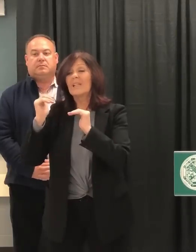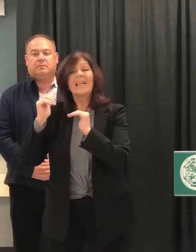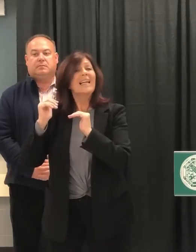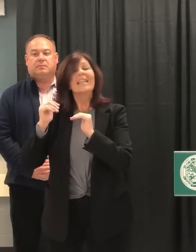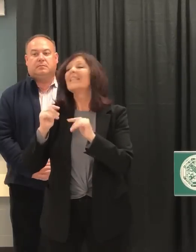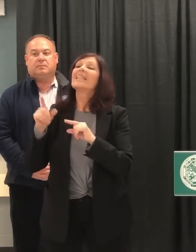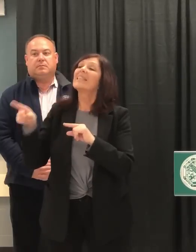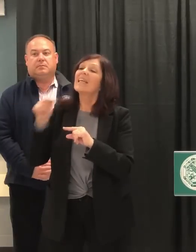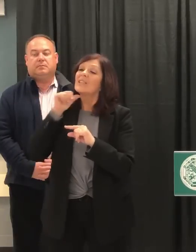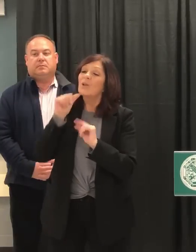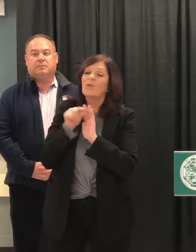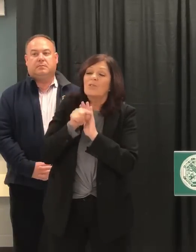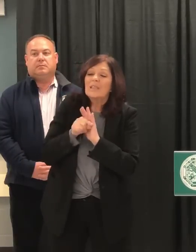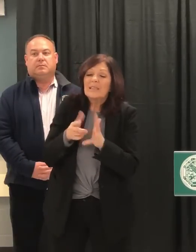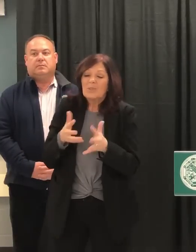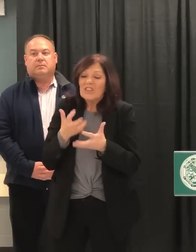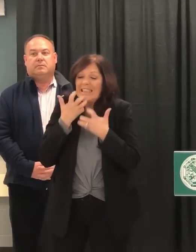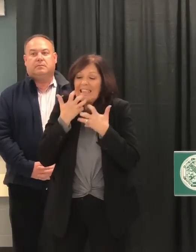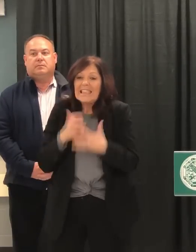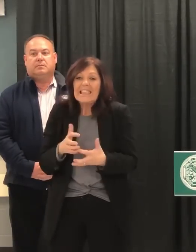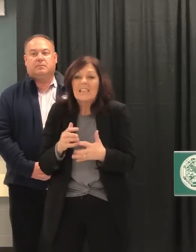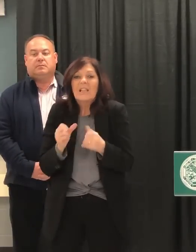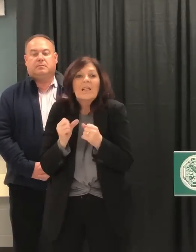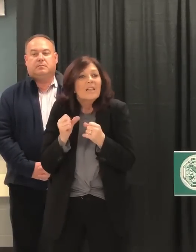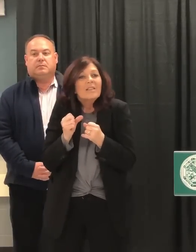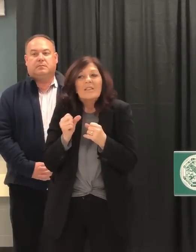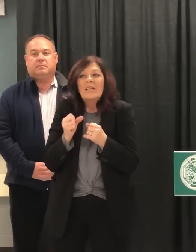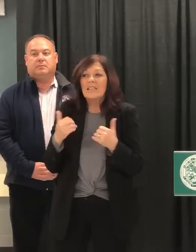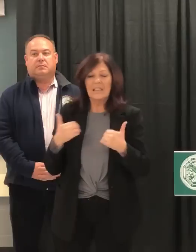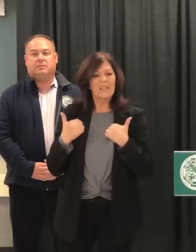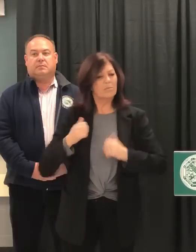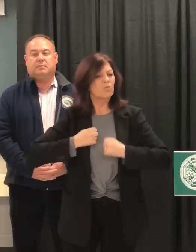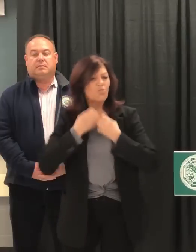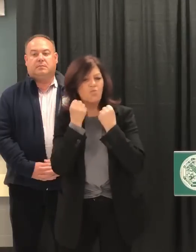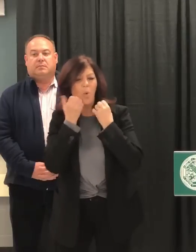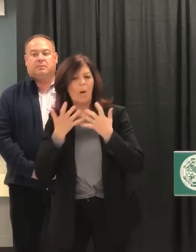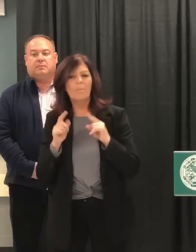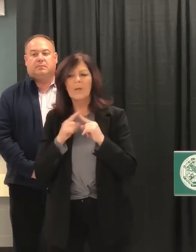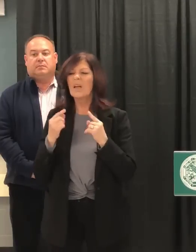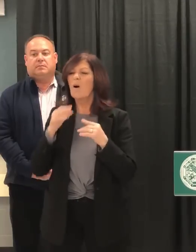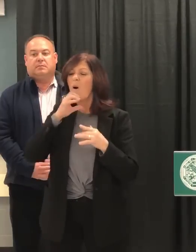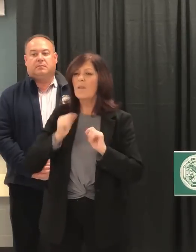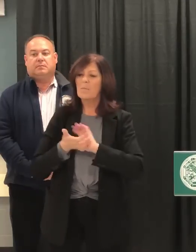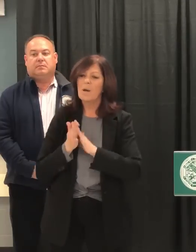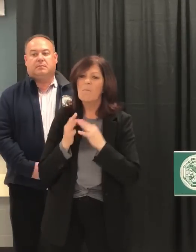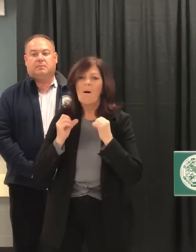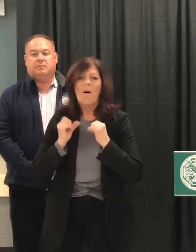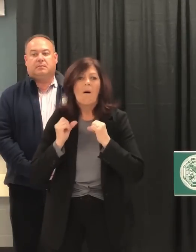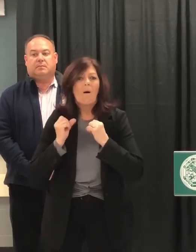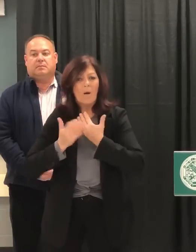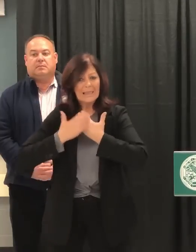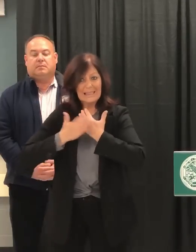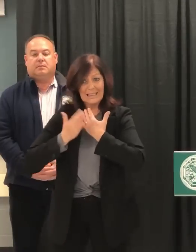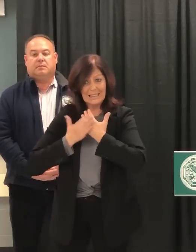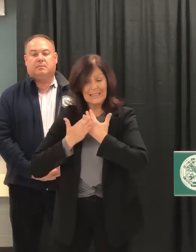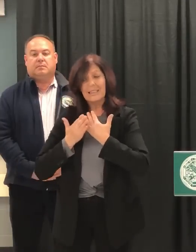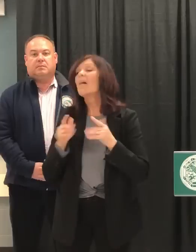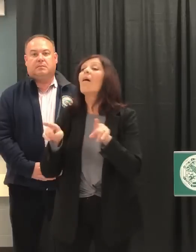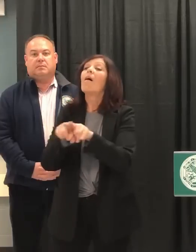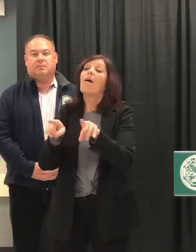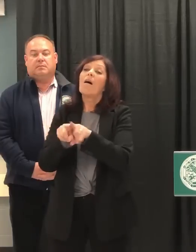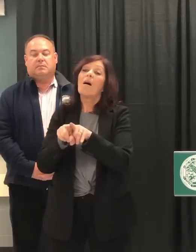metabolism, so they don't generate as much heat as younger adults or children, so they become cold much more easily. And then